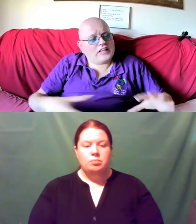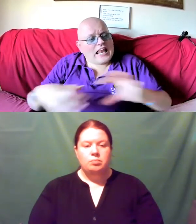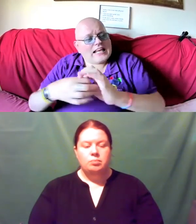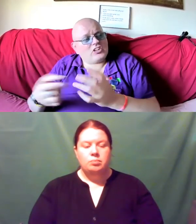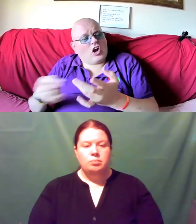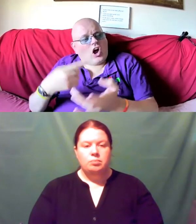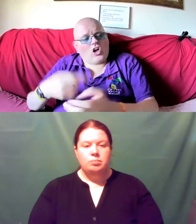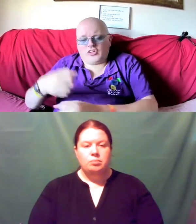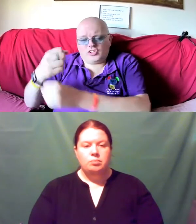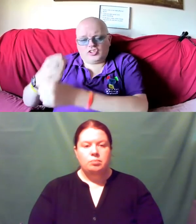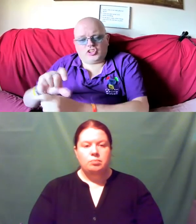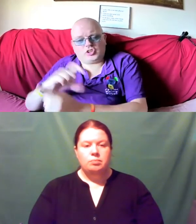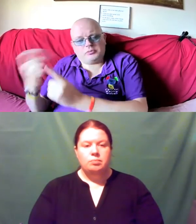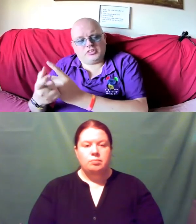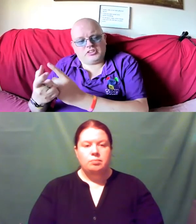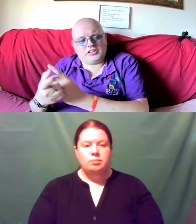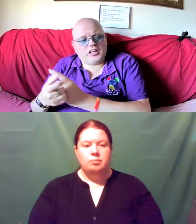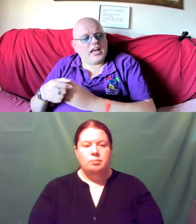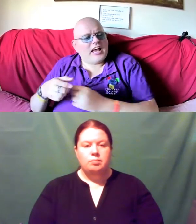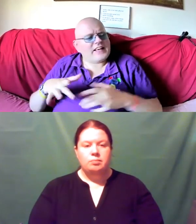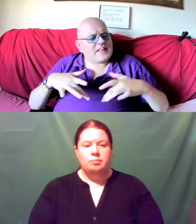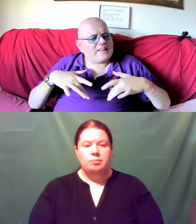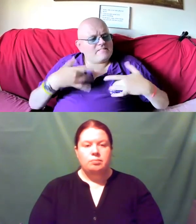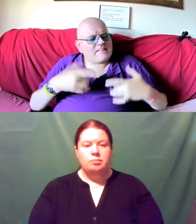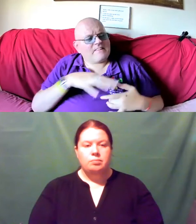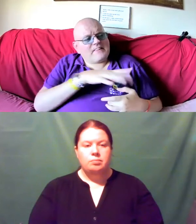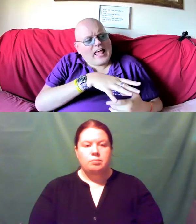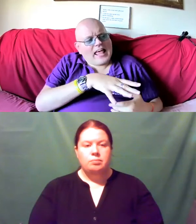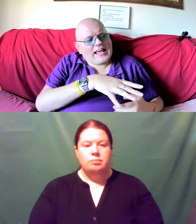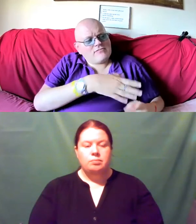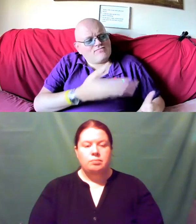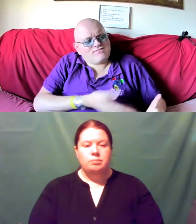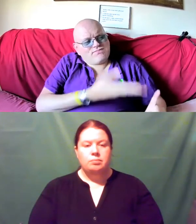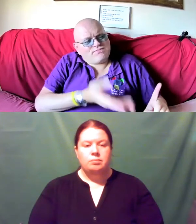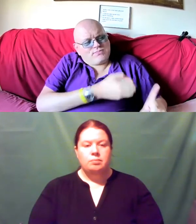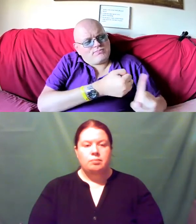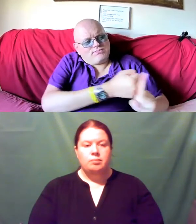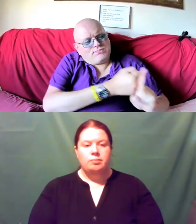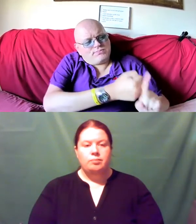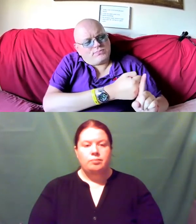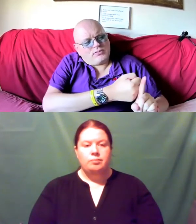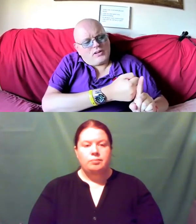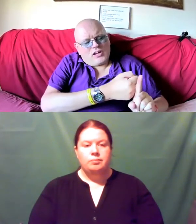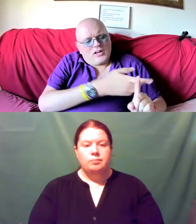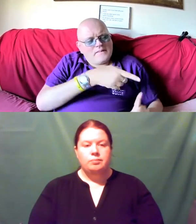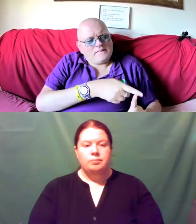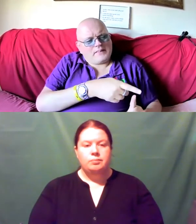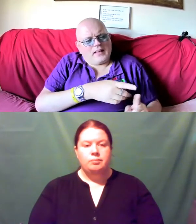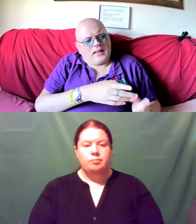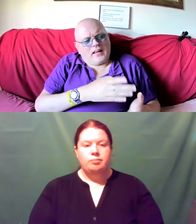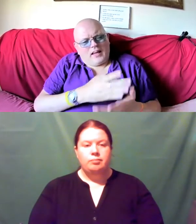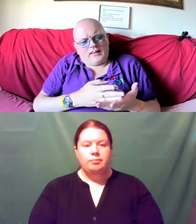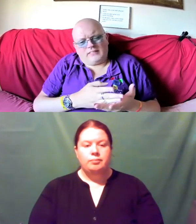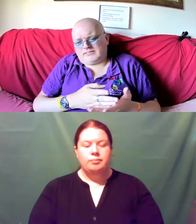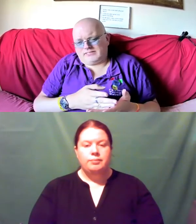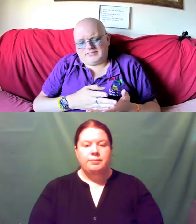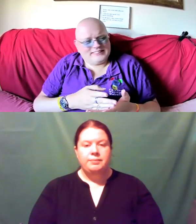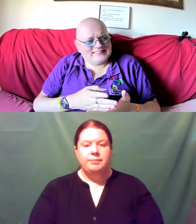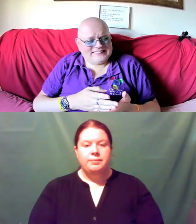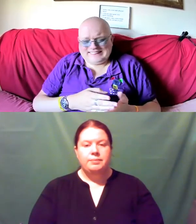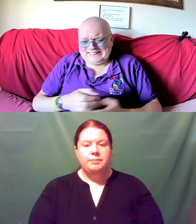more seen and heard and empowered in Open Table than they do in the wider church. And half are probably people who've left church